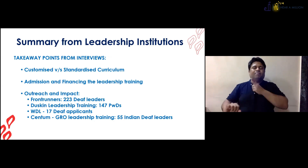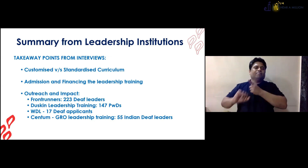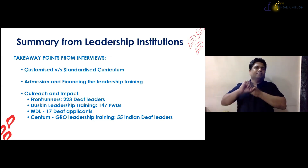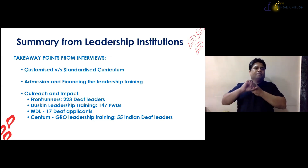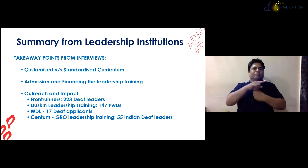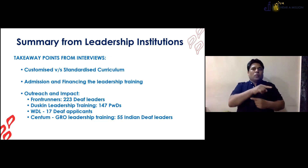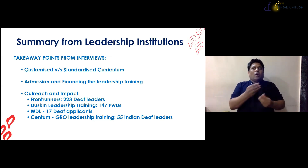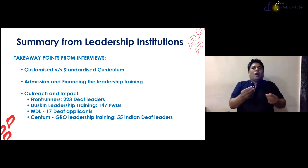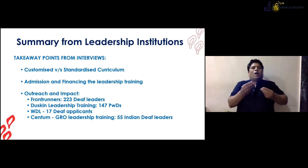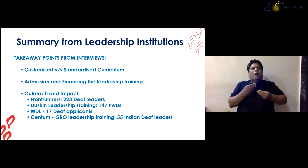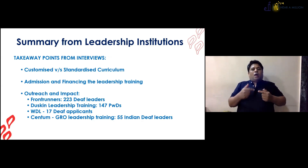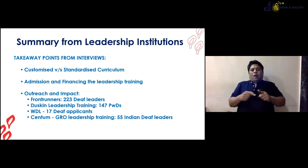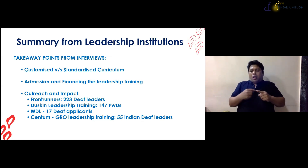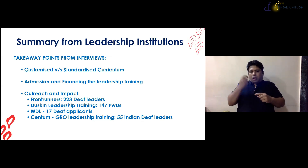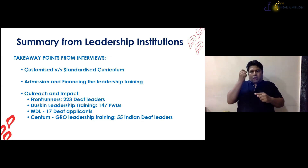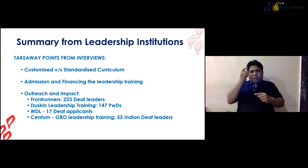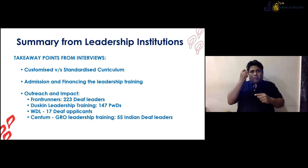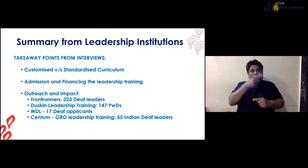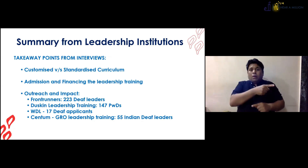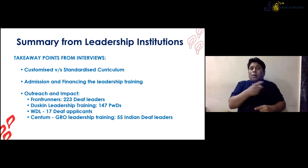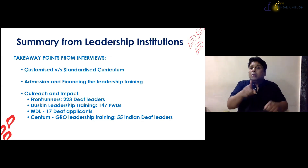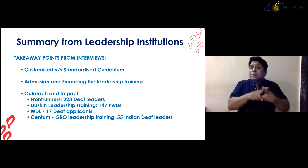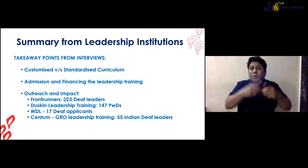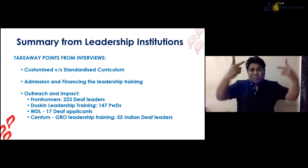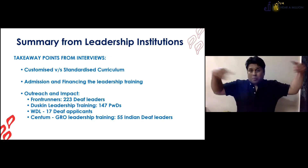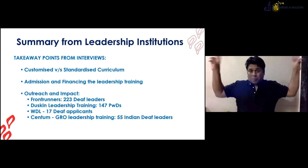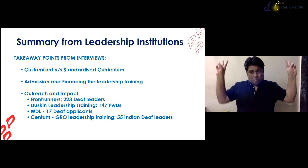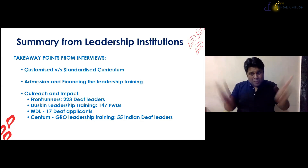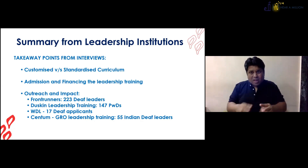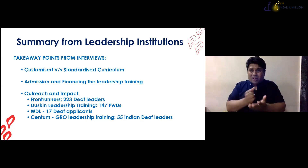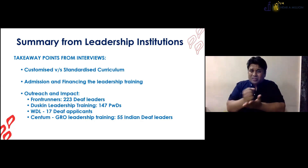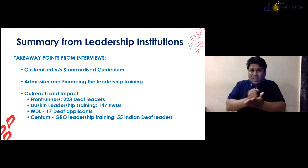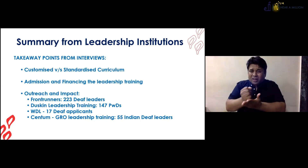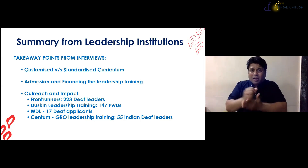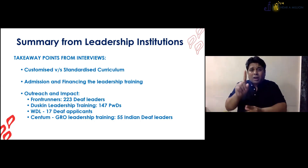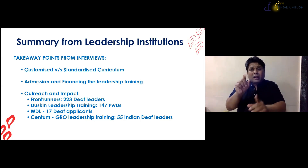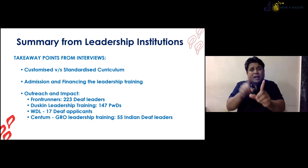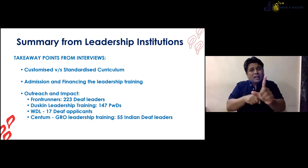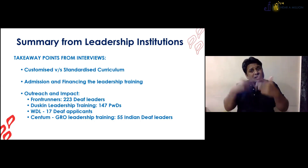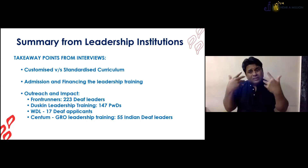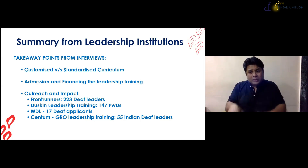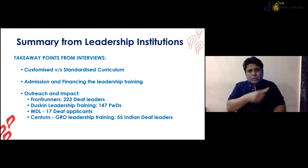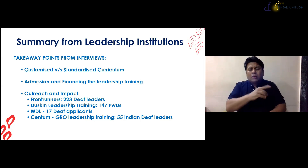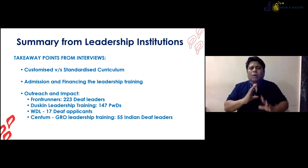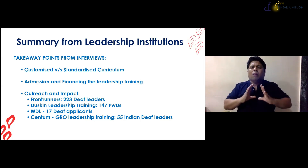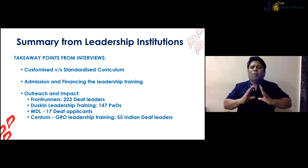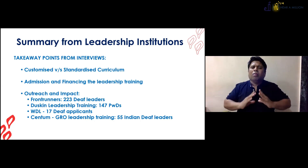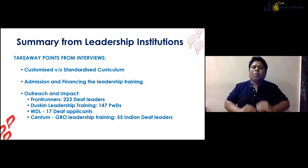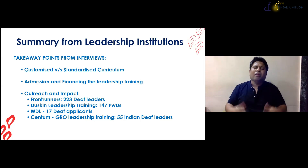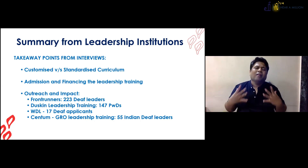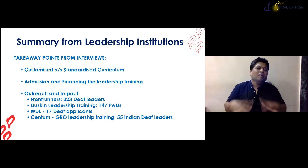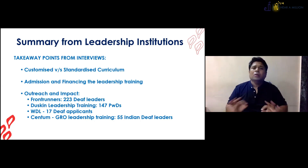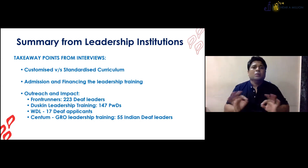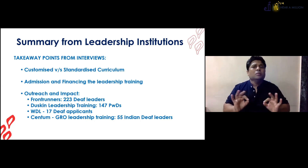the 15 people have gone out and they've seen that how, it really changes our minds. And once you come back and